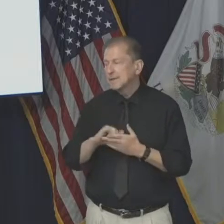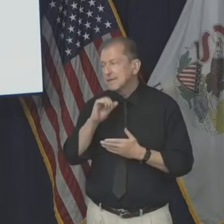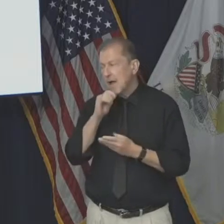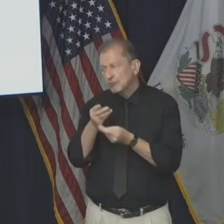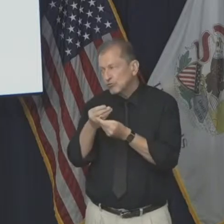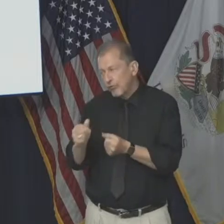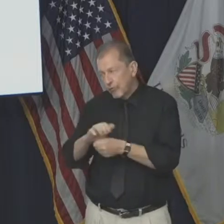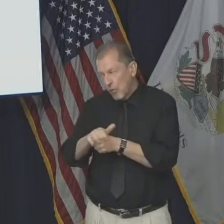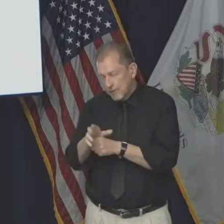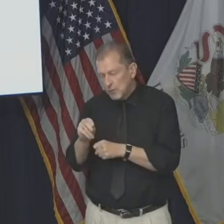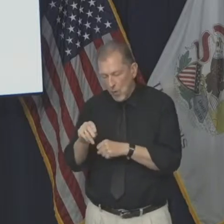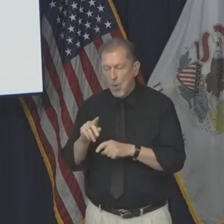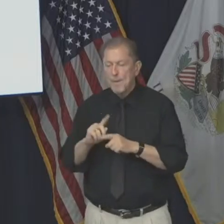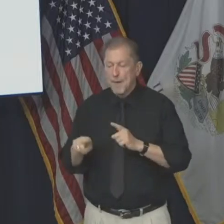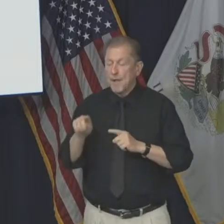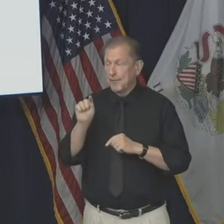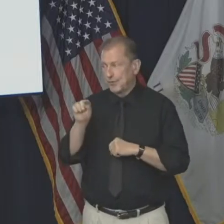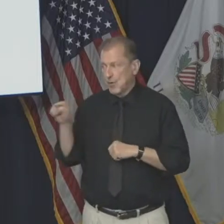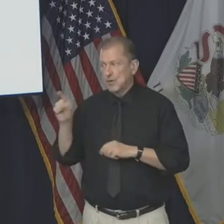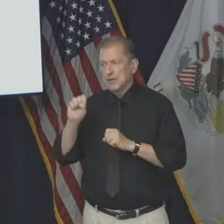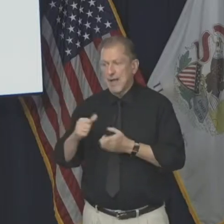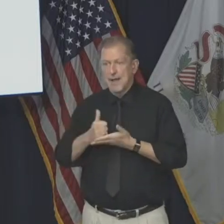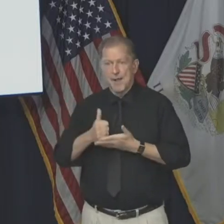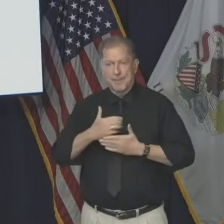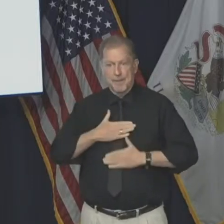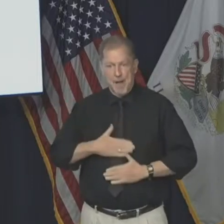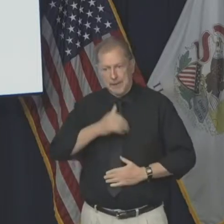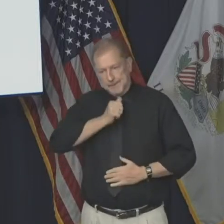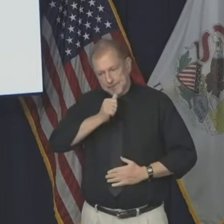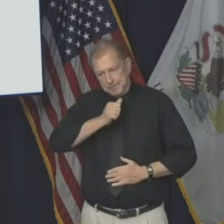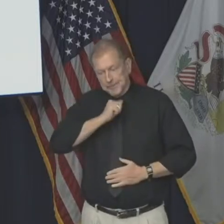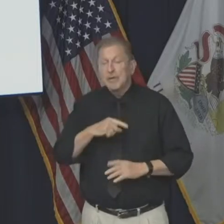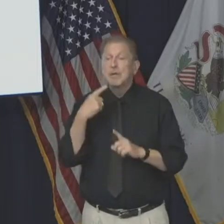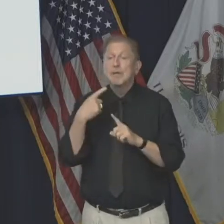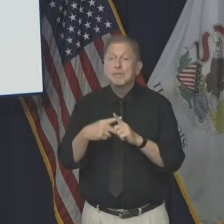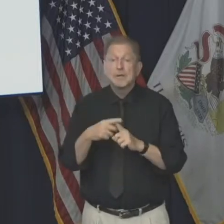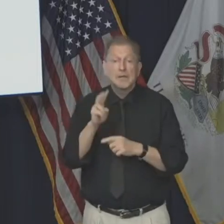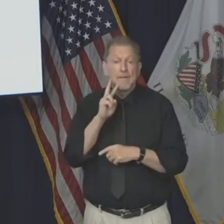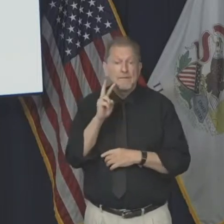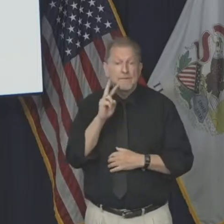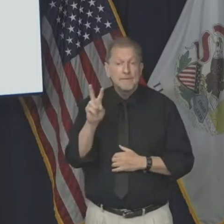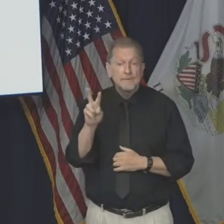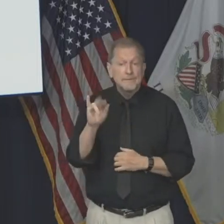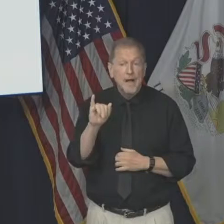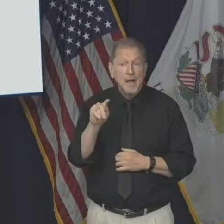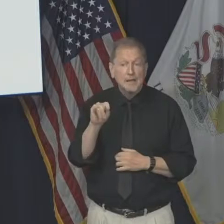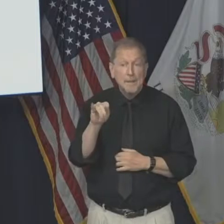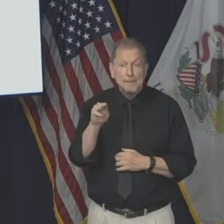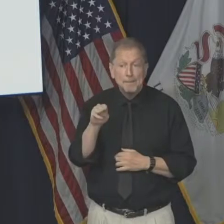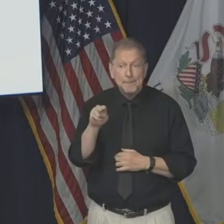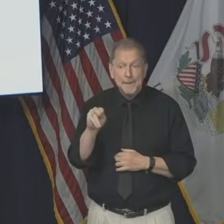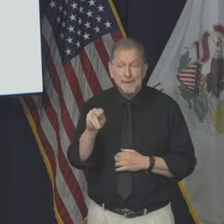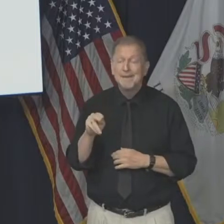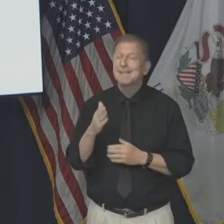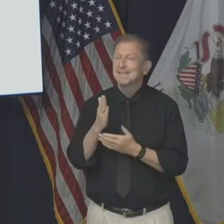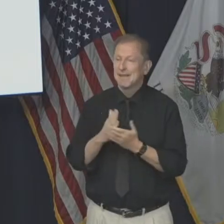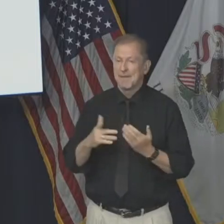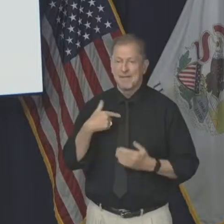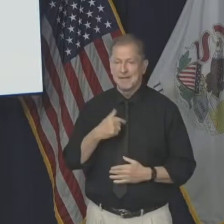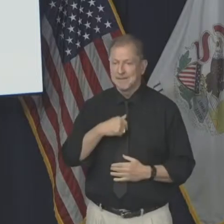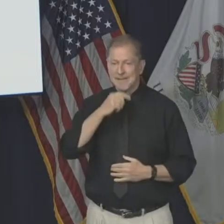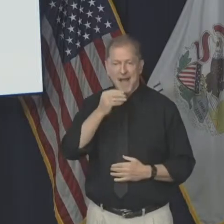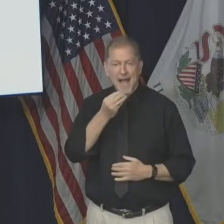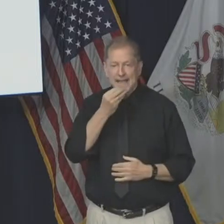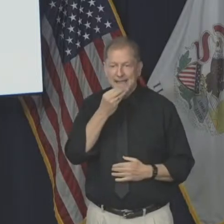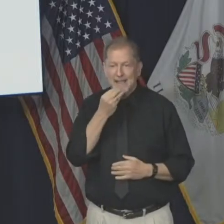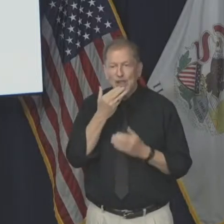to appreciate just the benefits of just vitamins. I think many of us maybe do not have our ideal